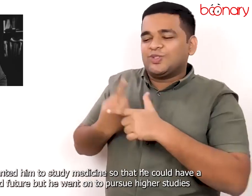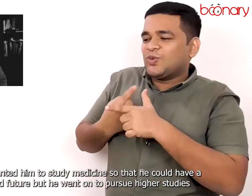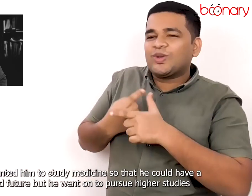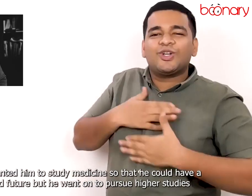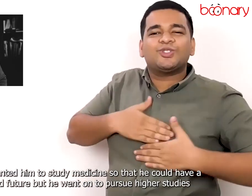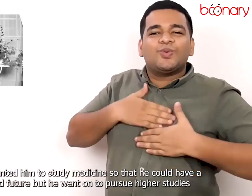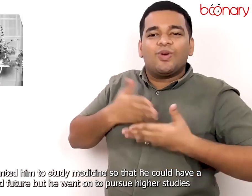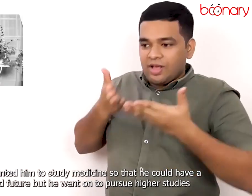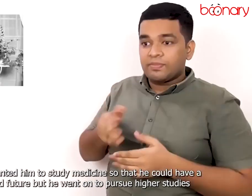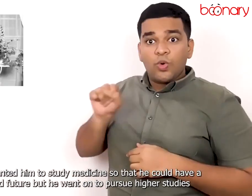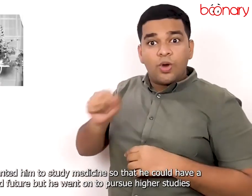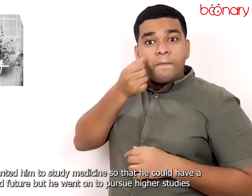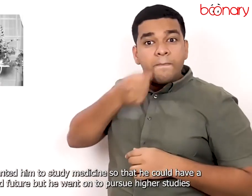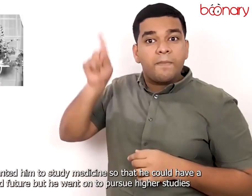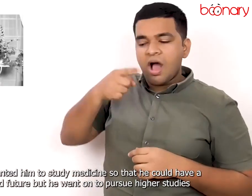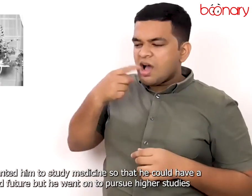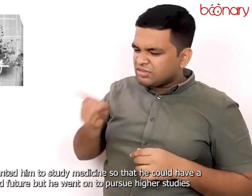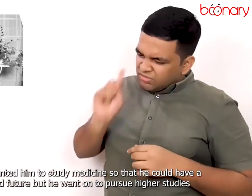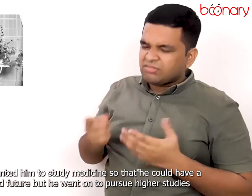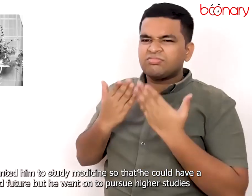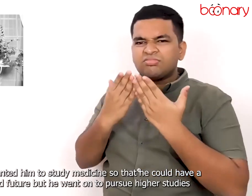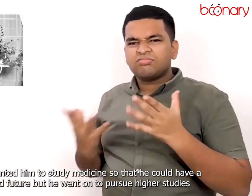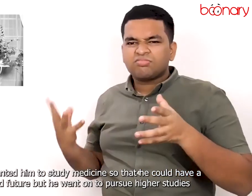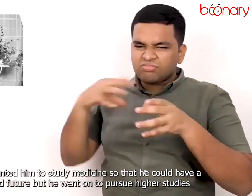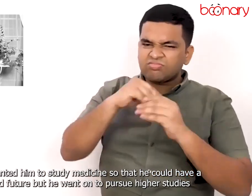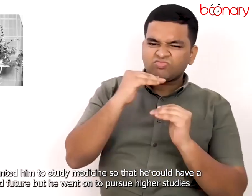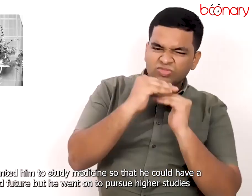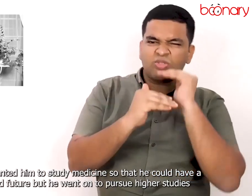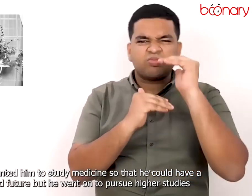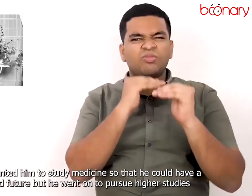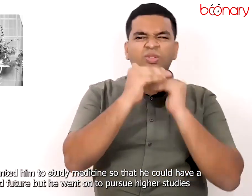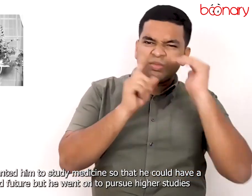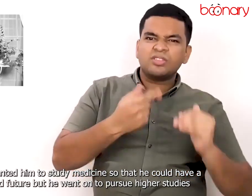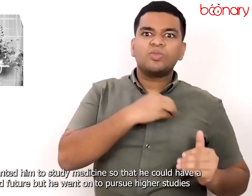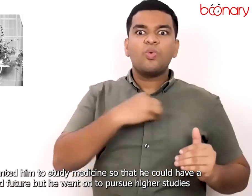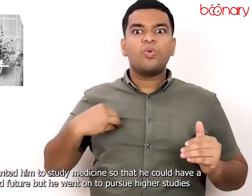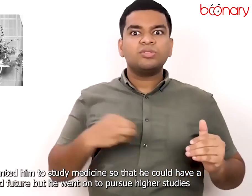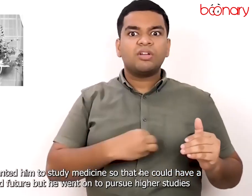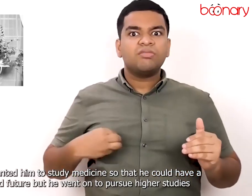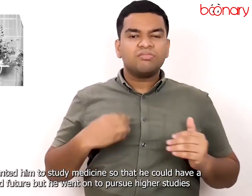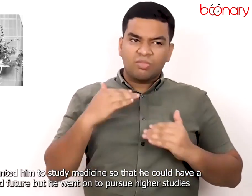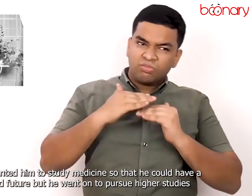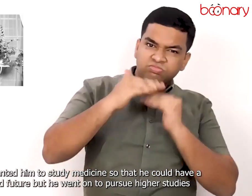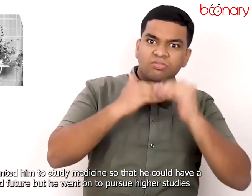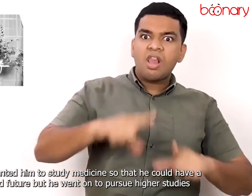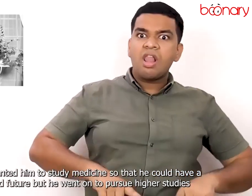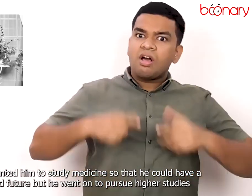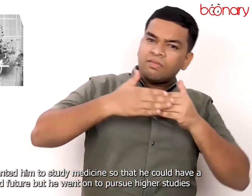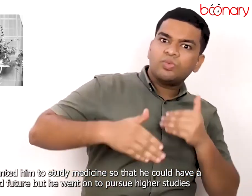His father wanted him to study medicine so that he could have a well-settled future.